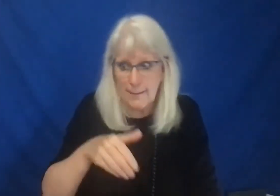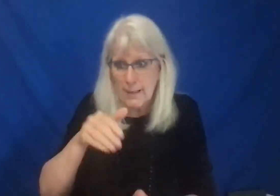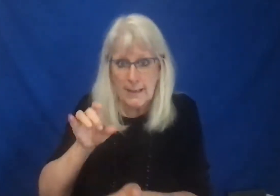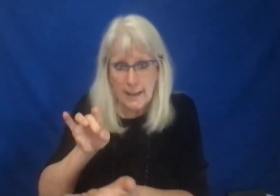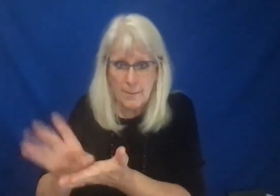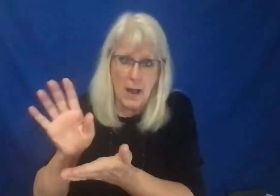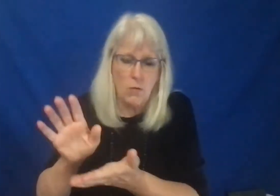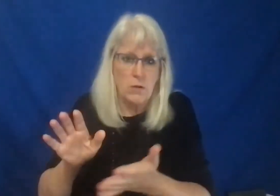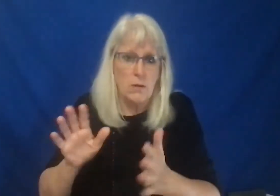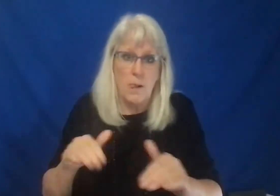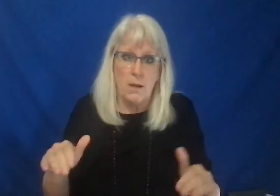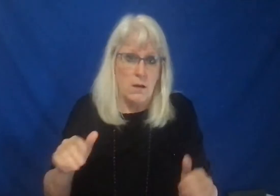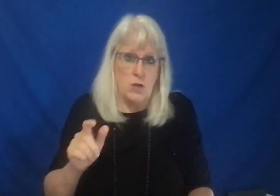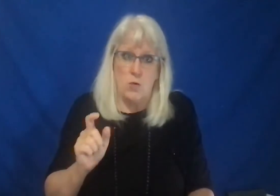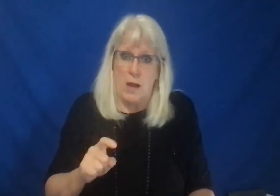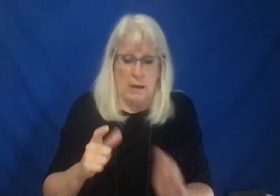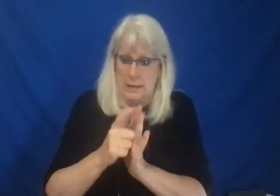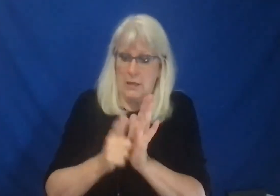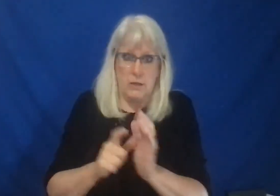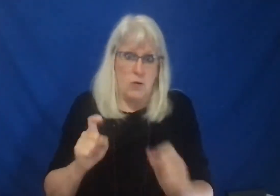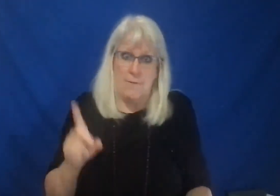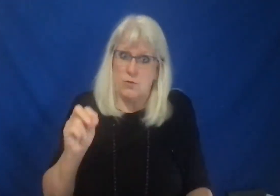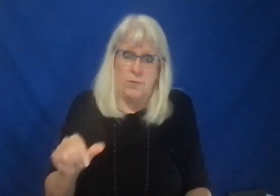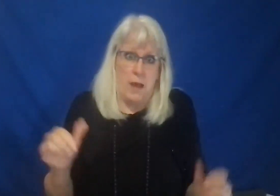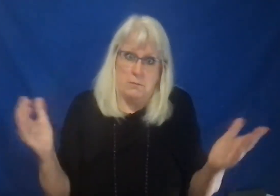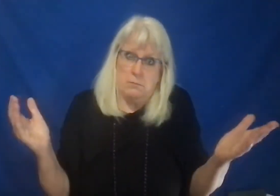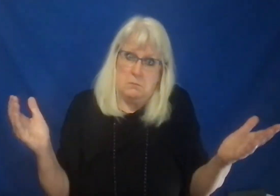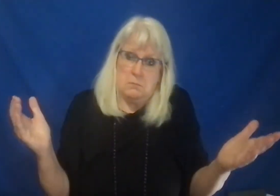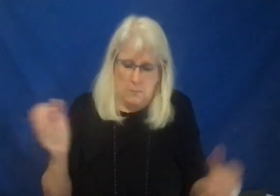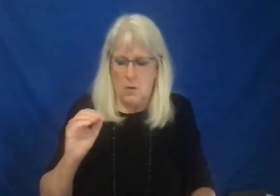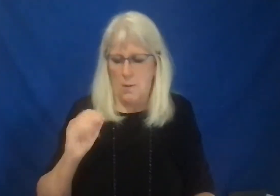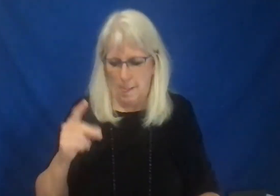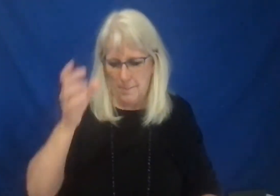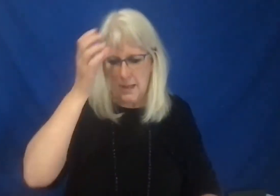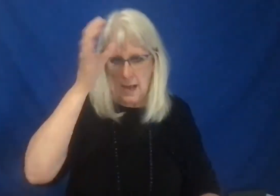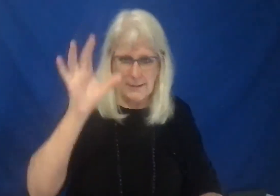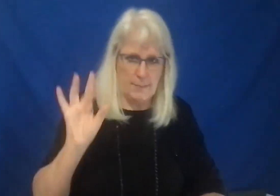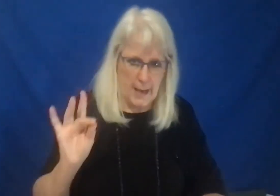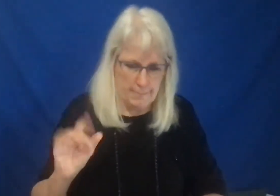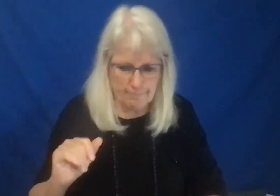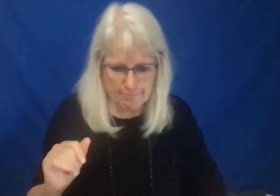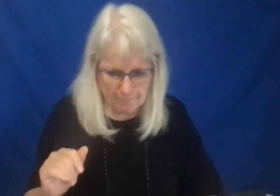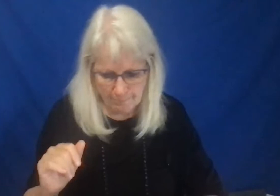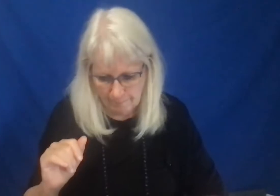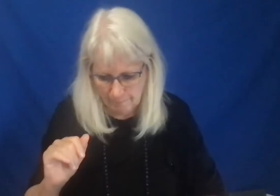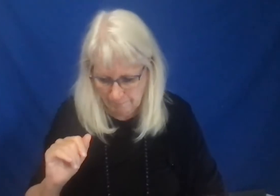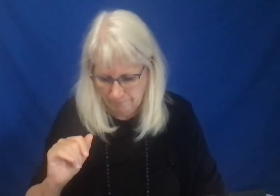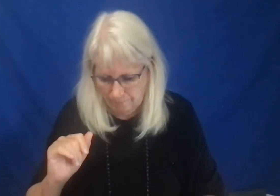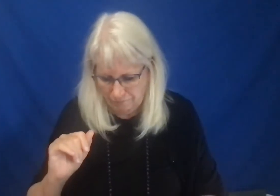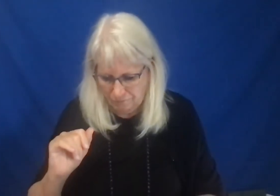But you got to do legally what you got to do. So concept 8, you know, I didn't know anything about